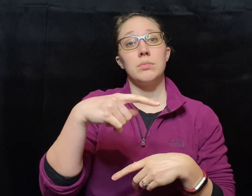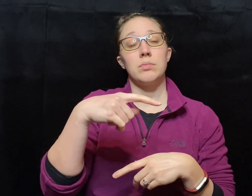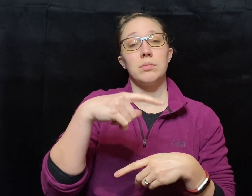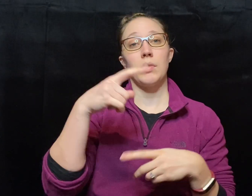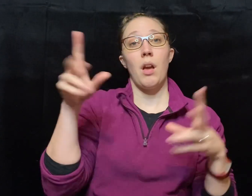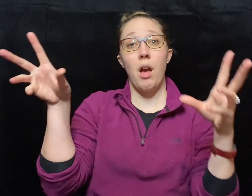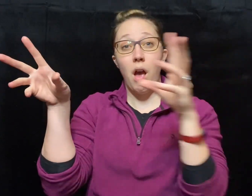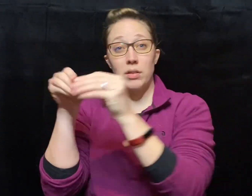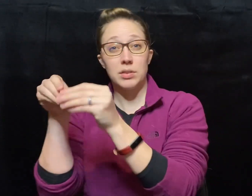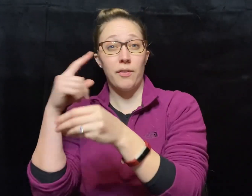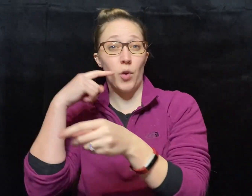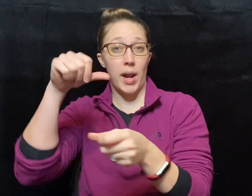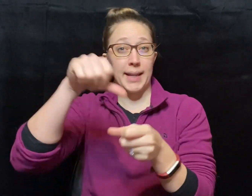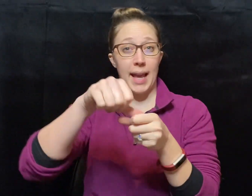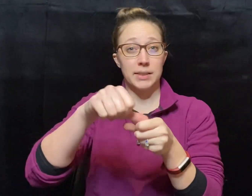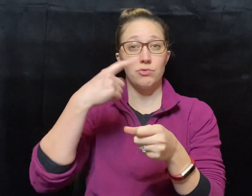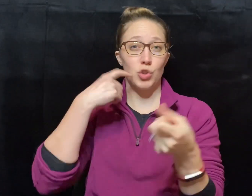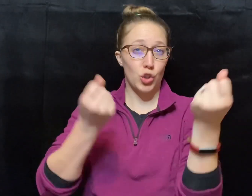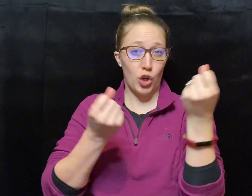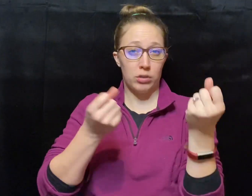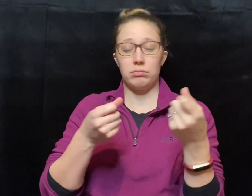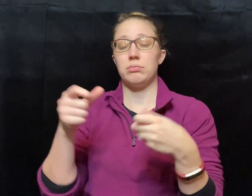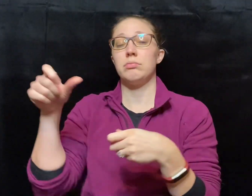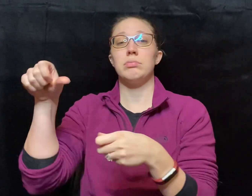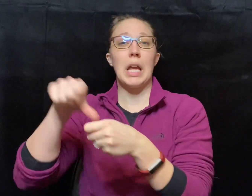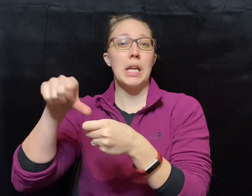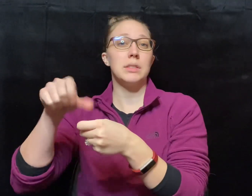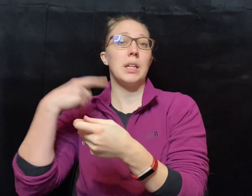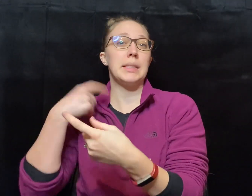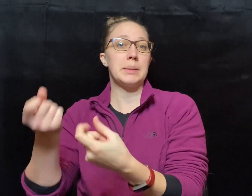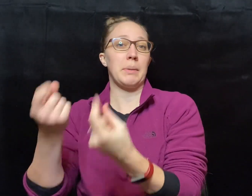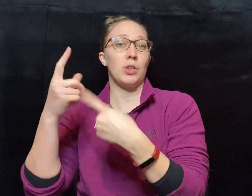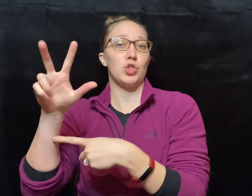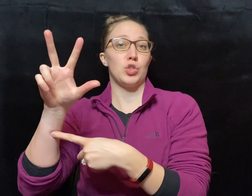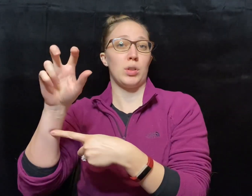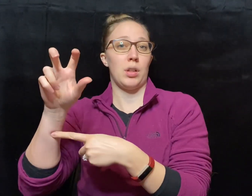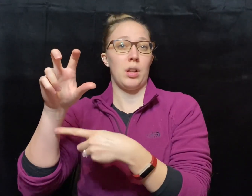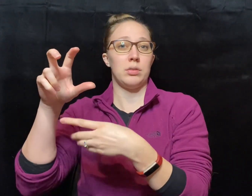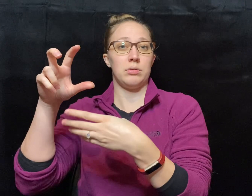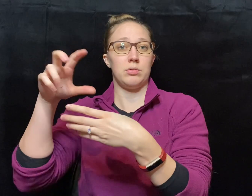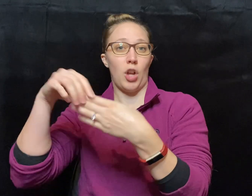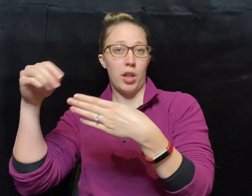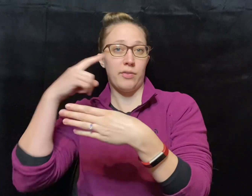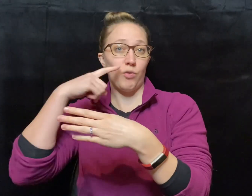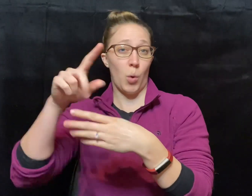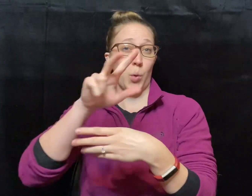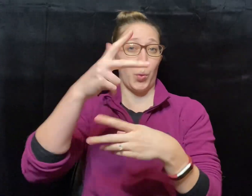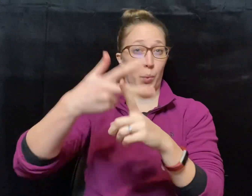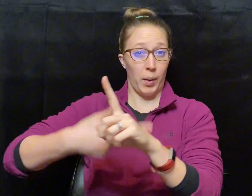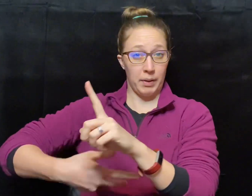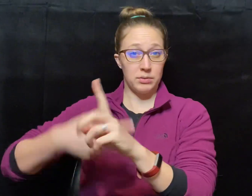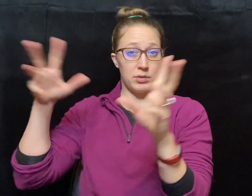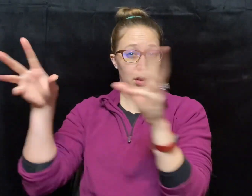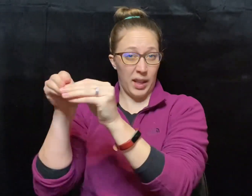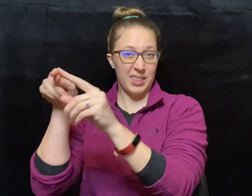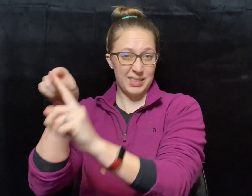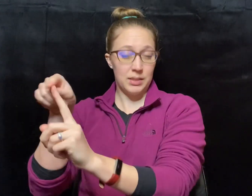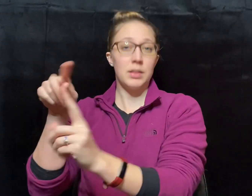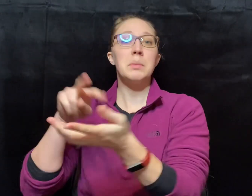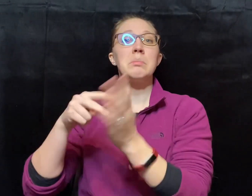for example, if my total after 3 months for buying gas for my car